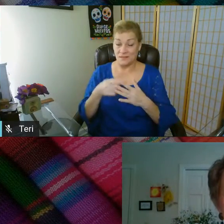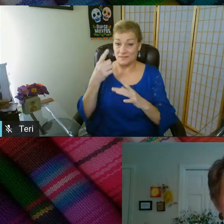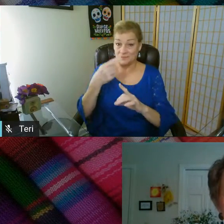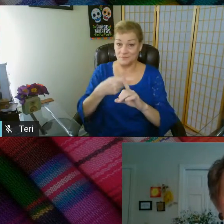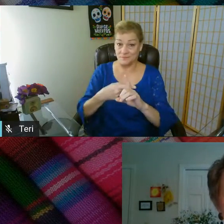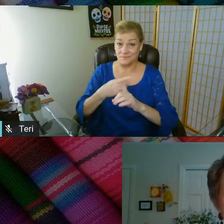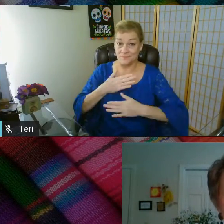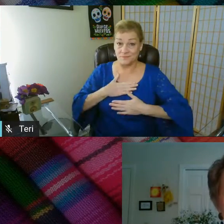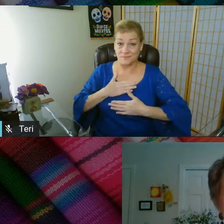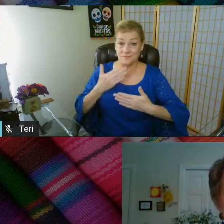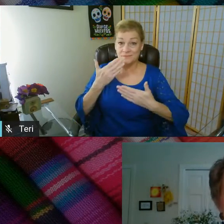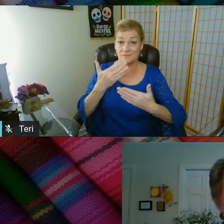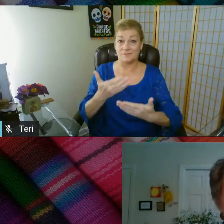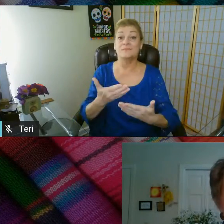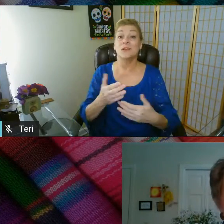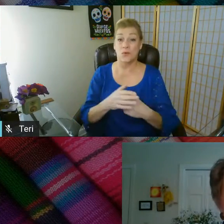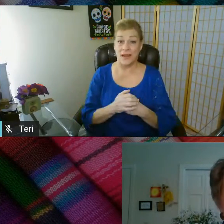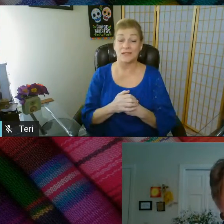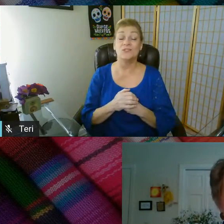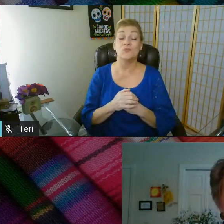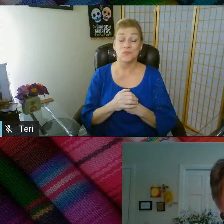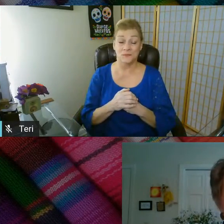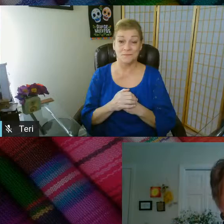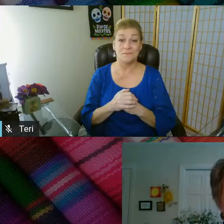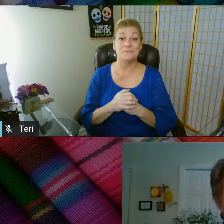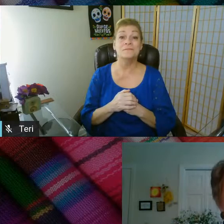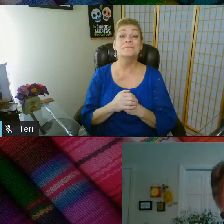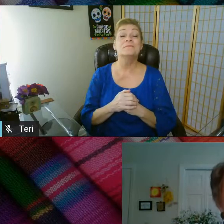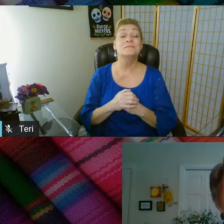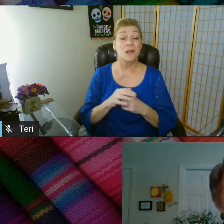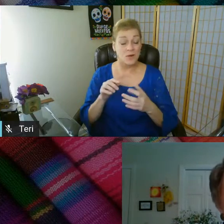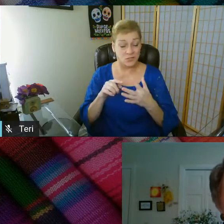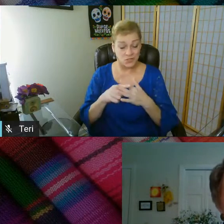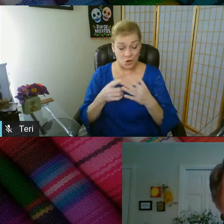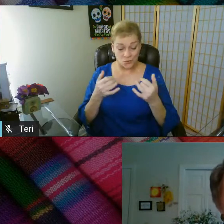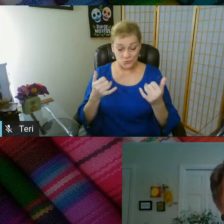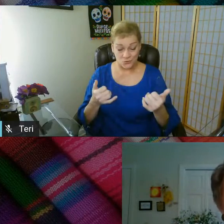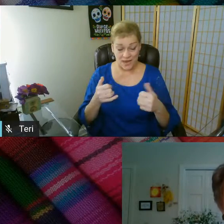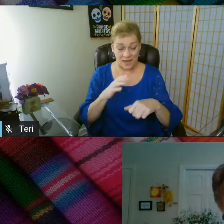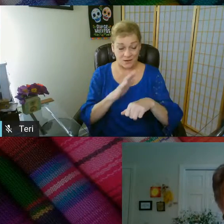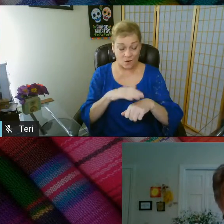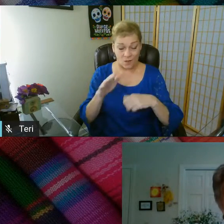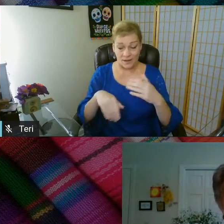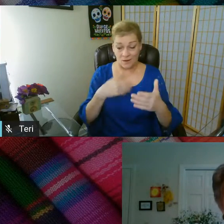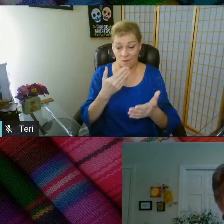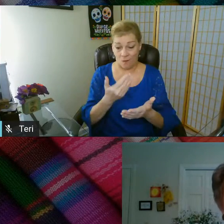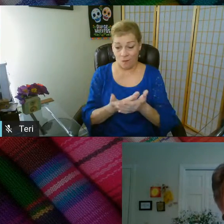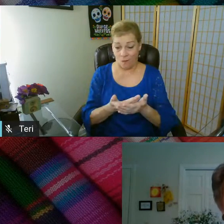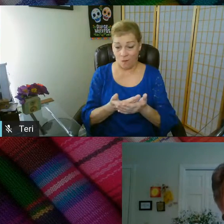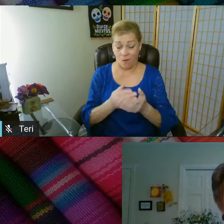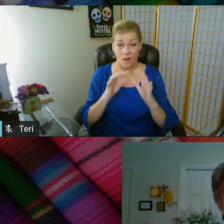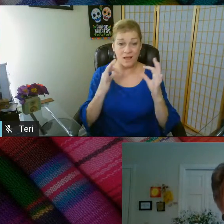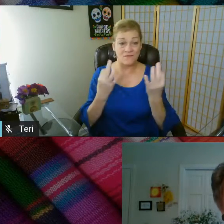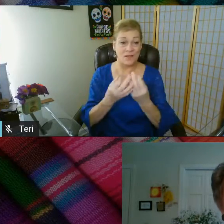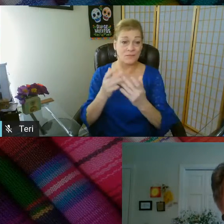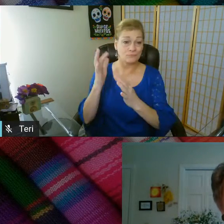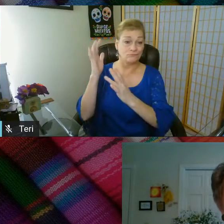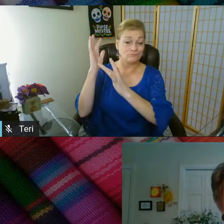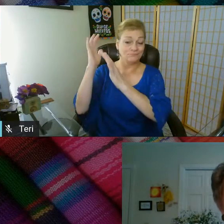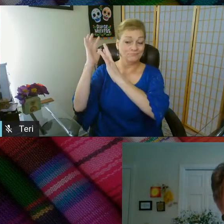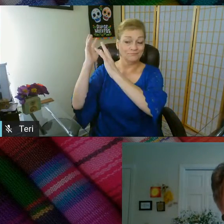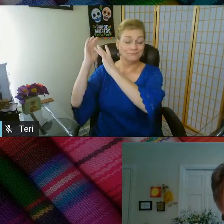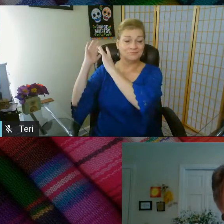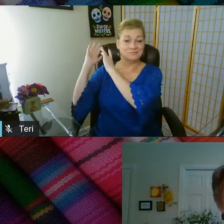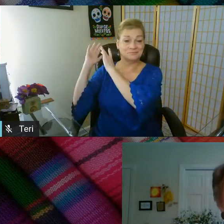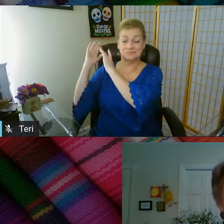will incorporate that today, even with our calling all ancestors. So much to be grateful for those who came before us, for those whose shoulders we stand